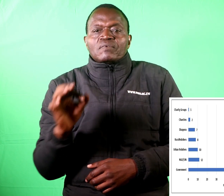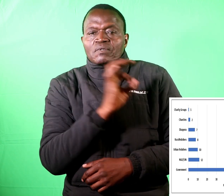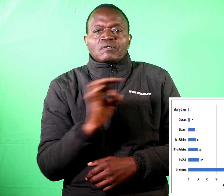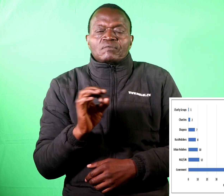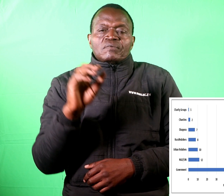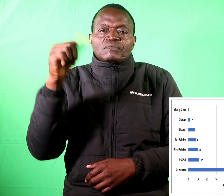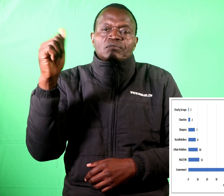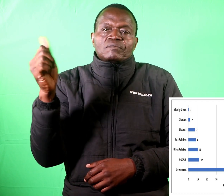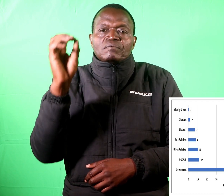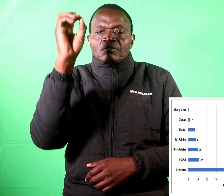66%.